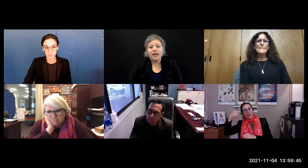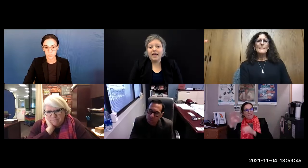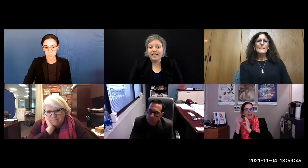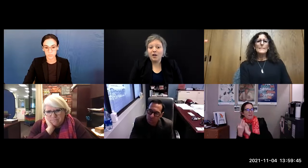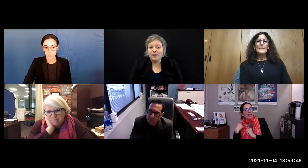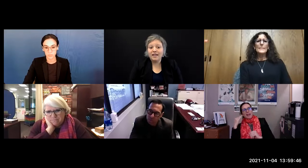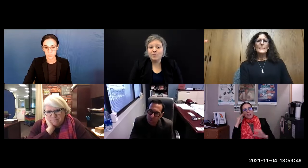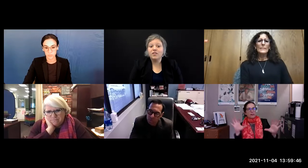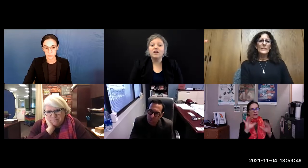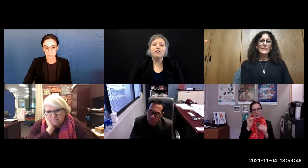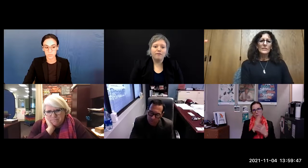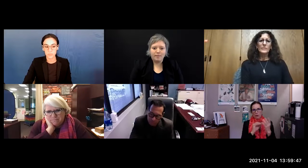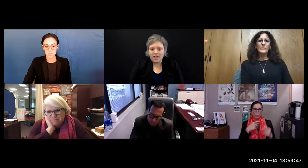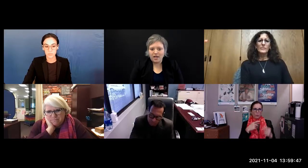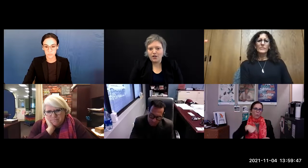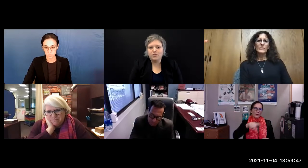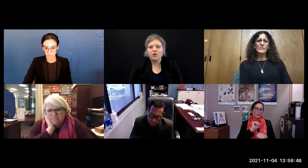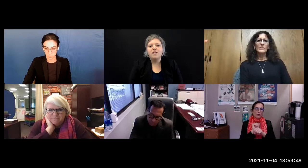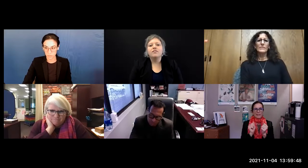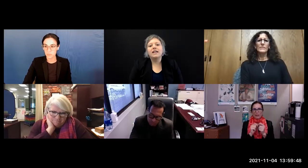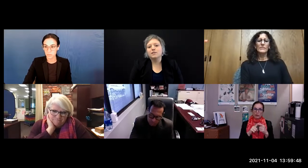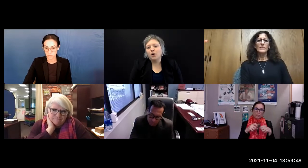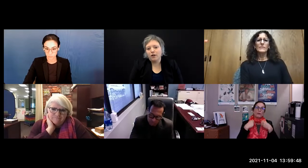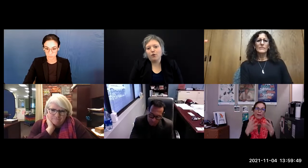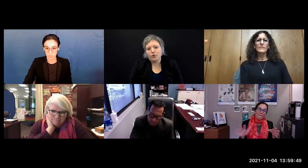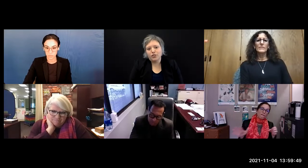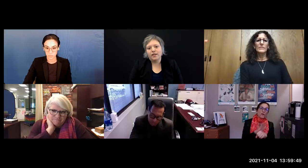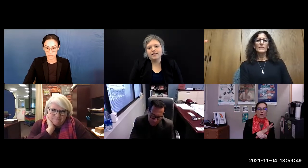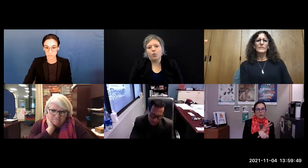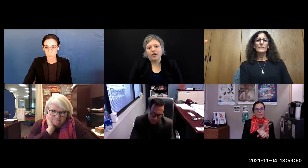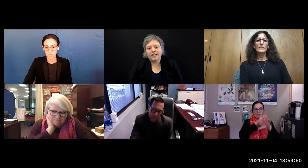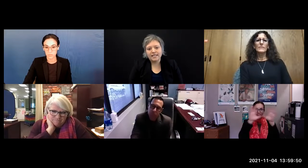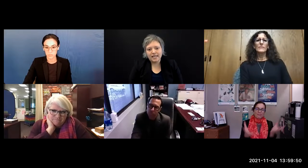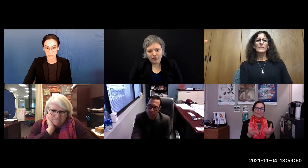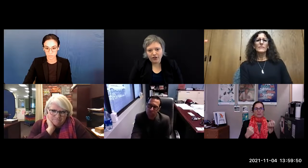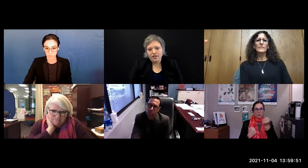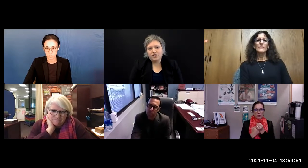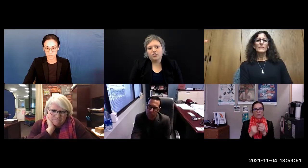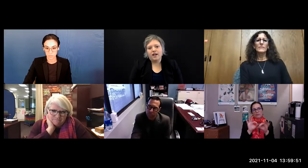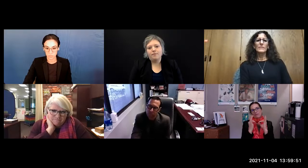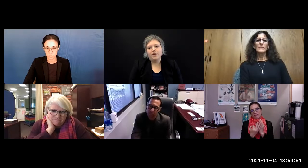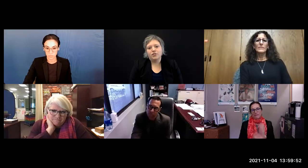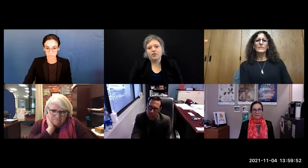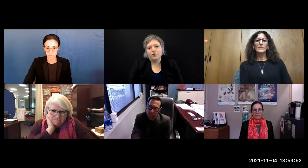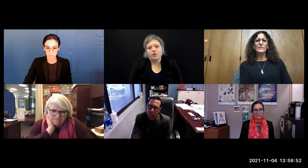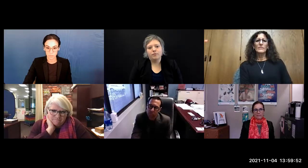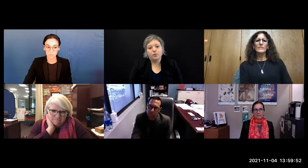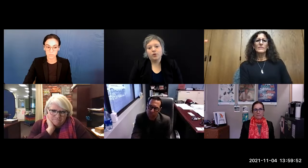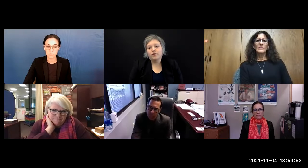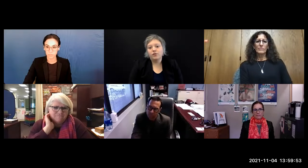can help connect them with another family I know. So that is part of what we're doing, is that working together to try and make sure that we're supporting the whole